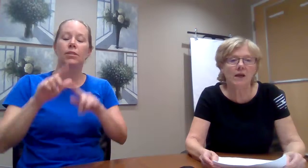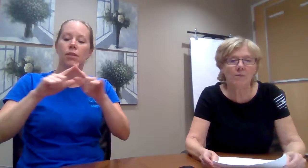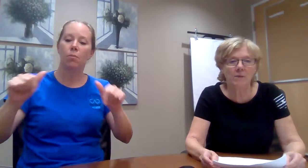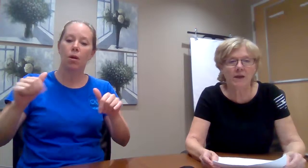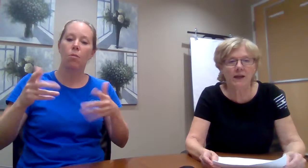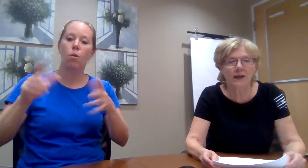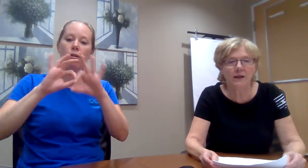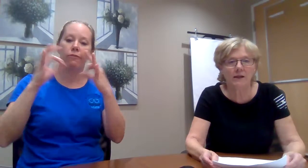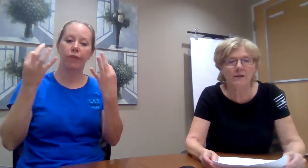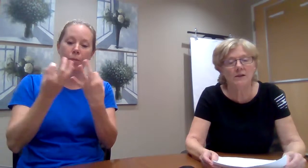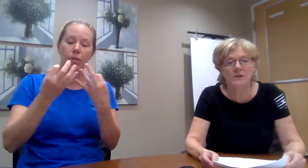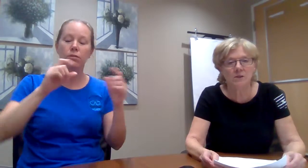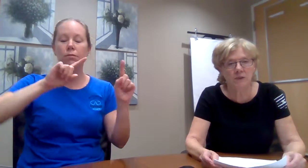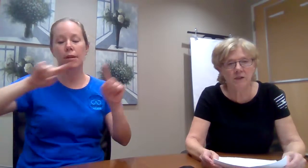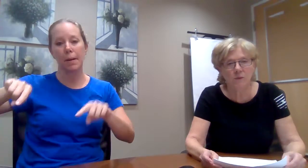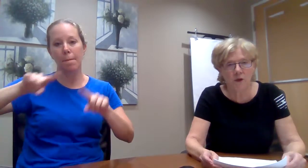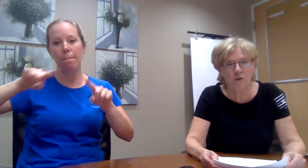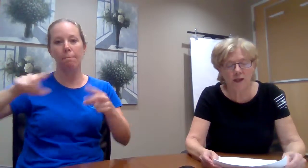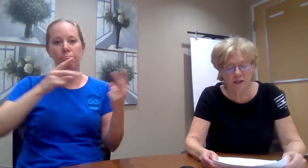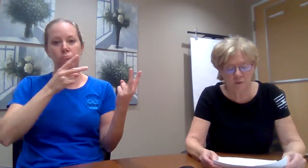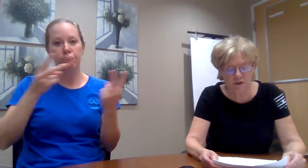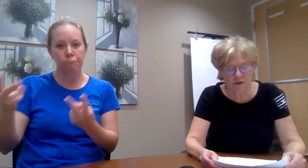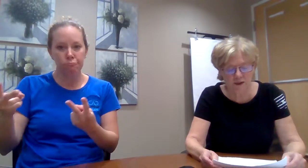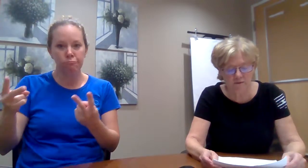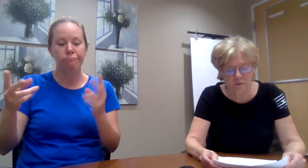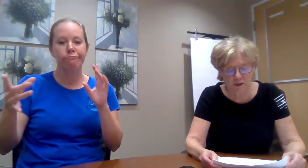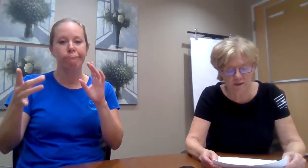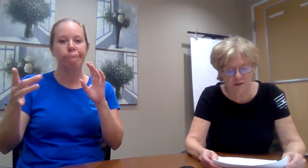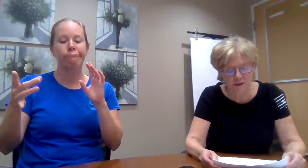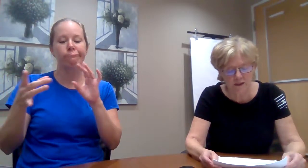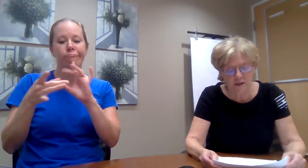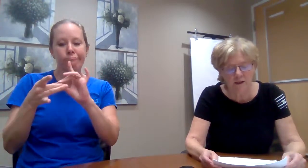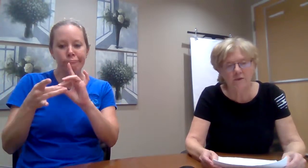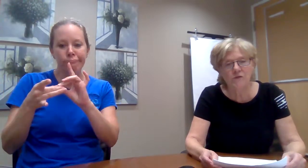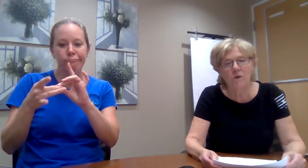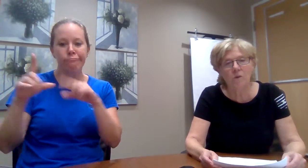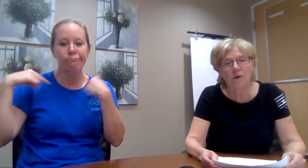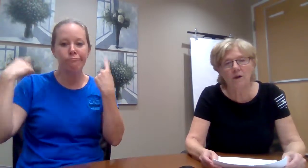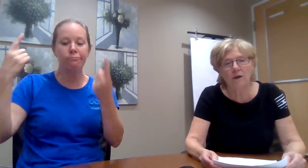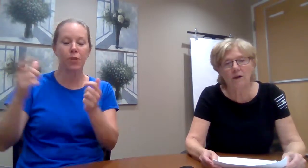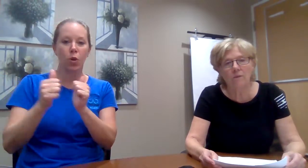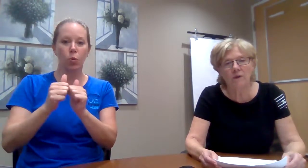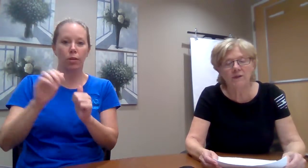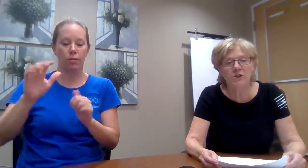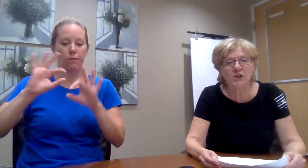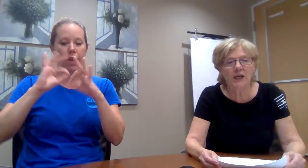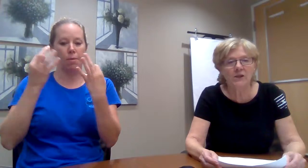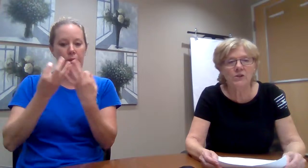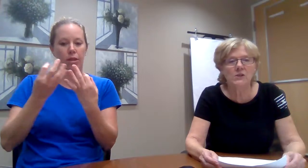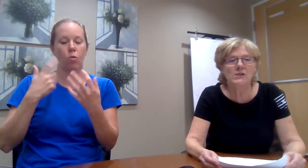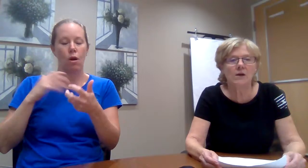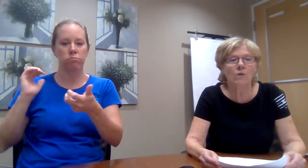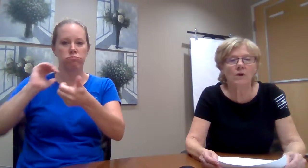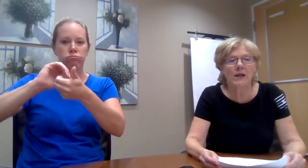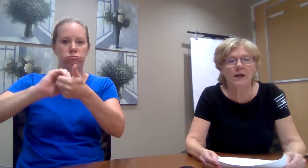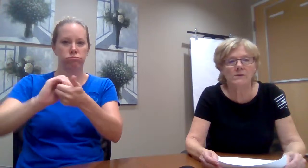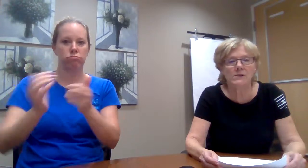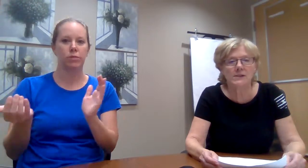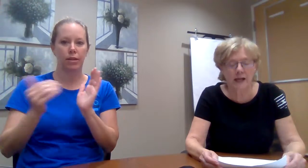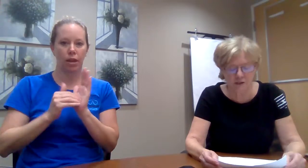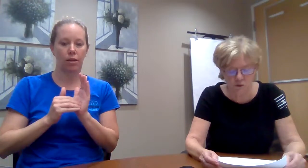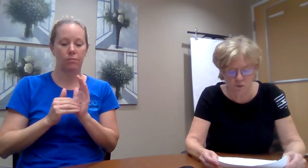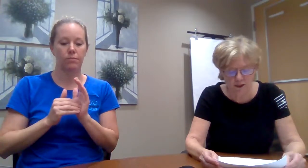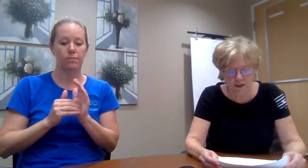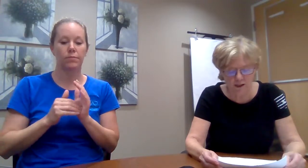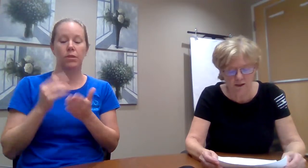to be coming back in to be reunited with their loved ones. And so with the changes that were